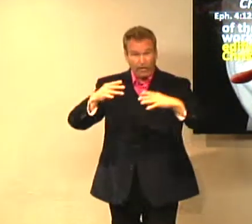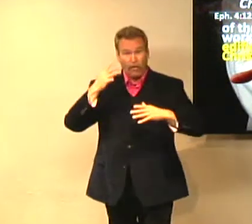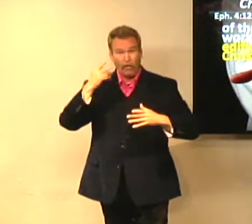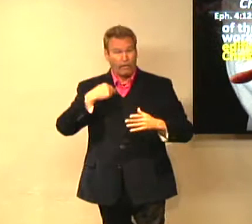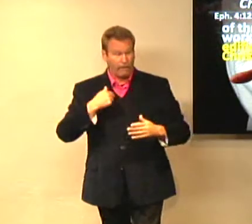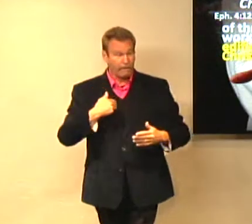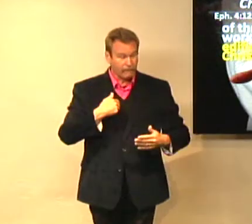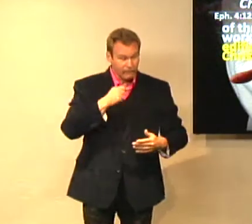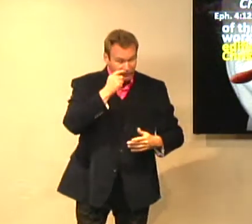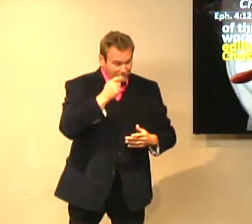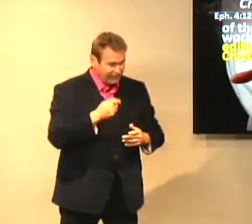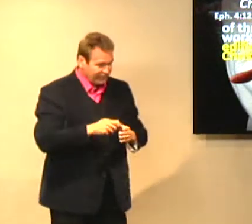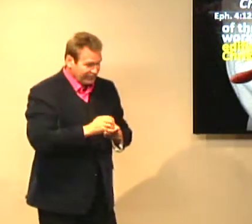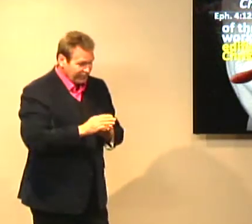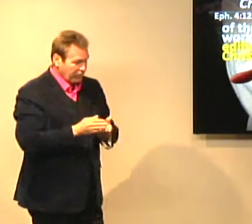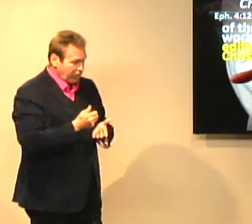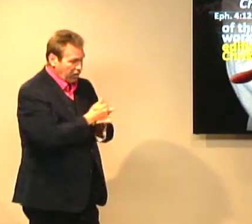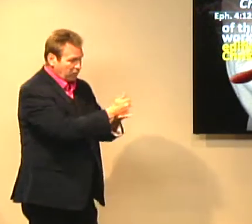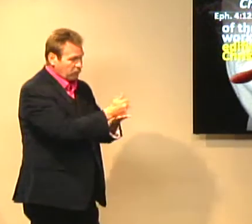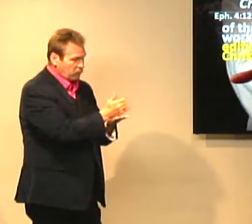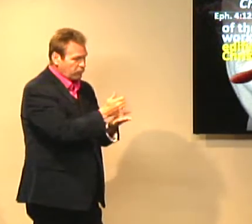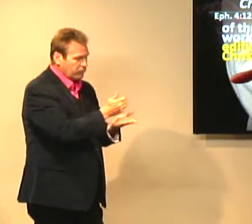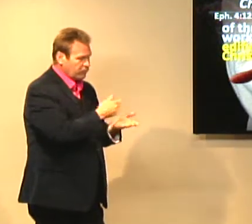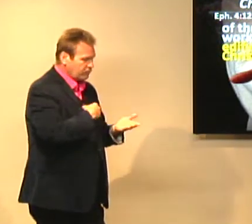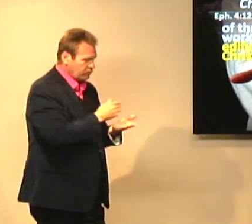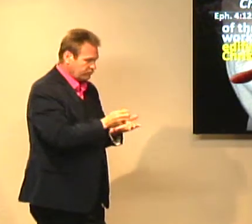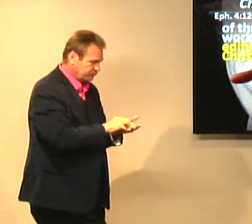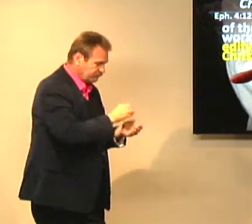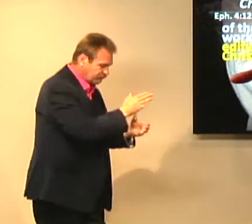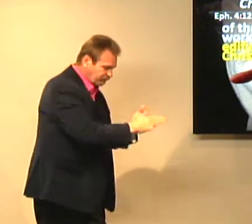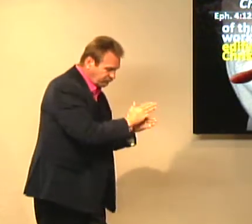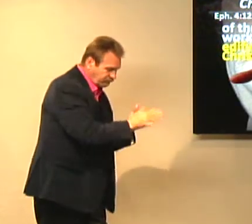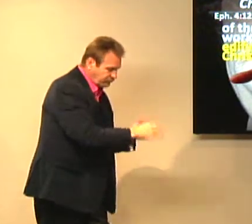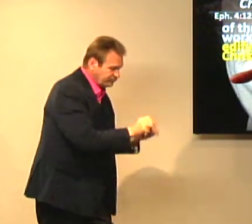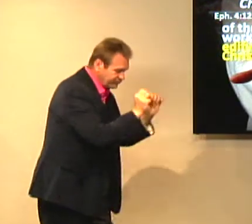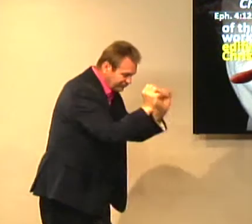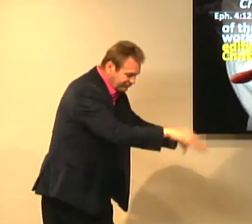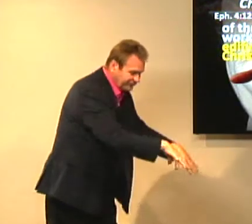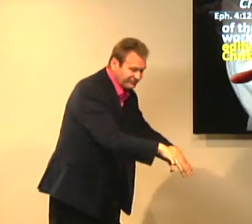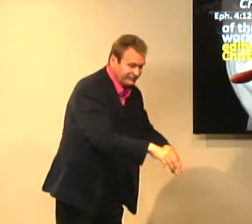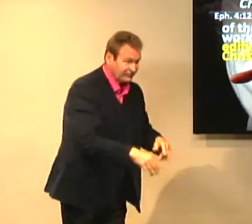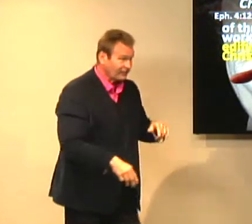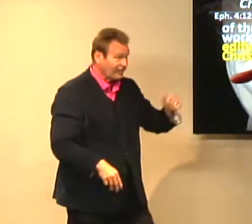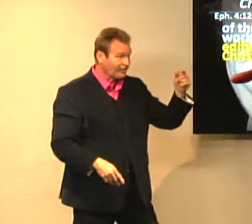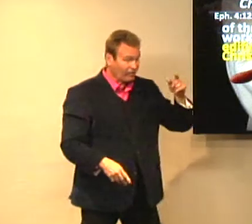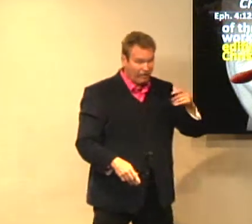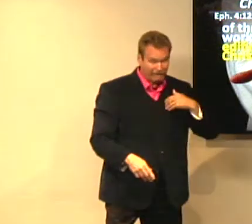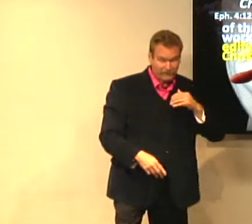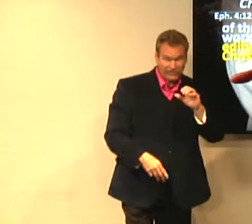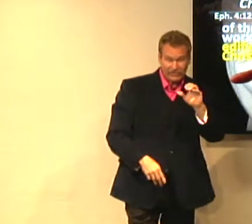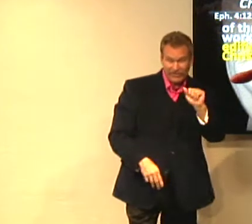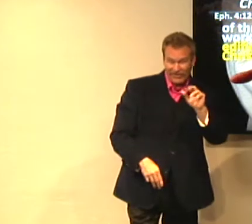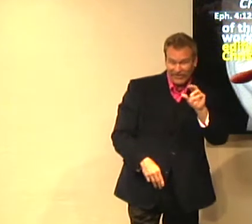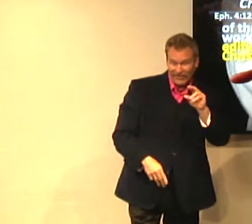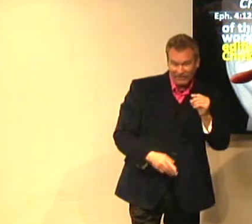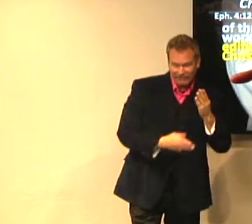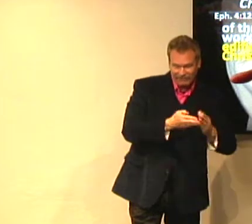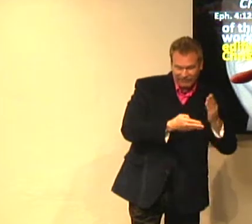shared what they had. And it's like, you know, I'll help you. I'll do, you know, I'll clean these vegetables. I'll get them all nice and clean. And